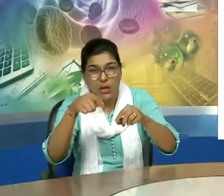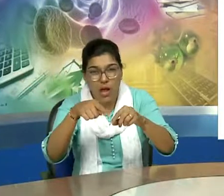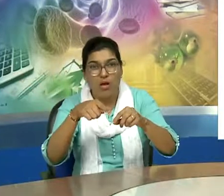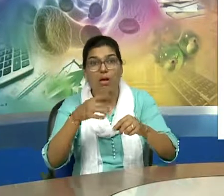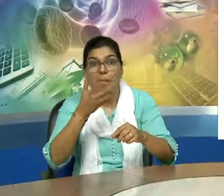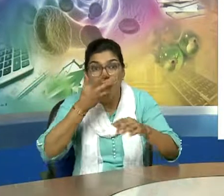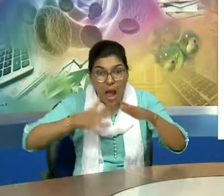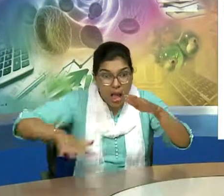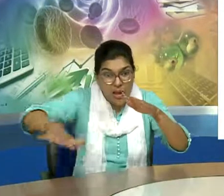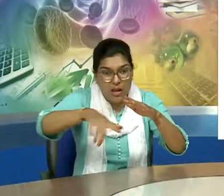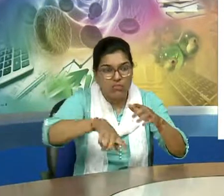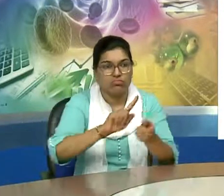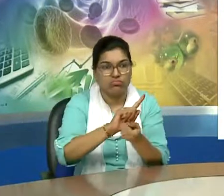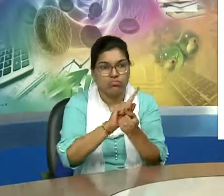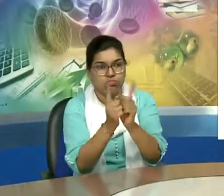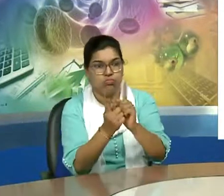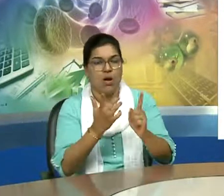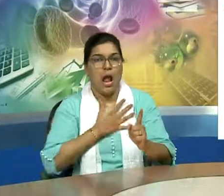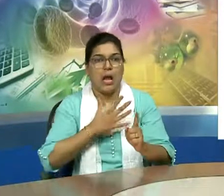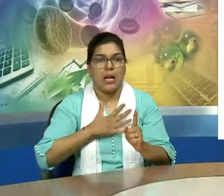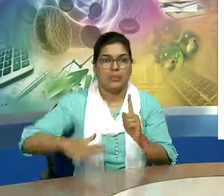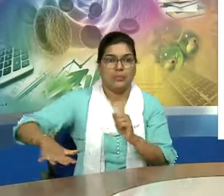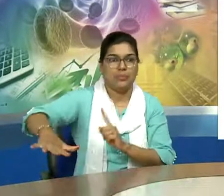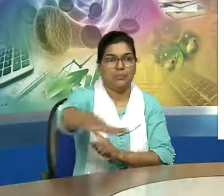on organic wastes.